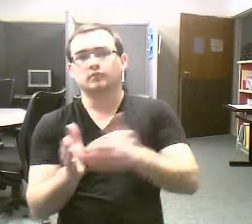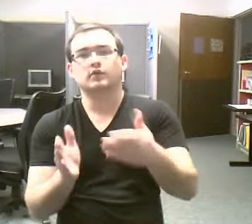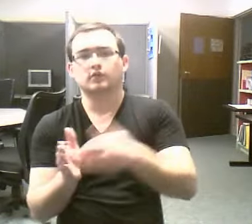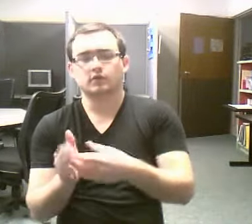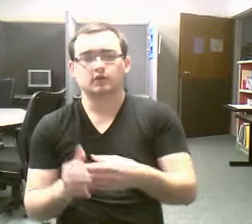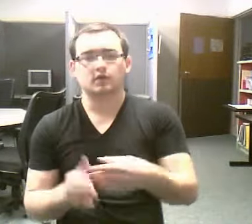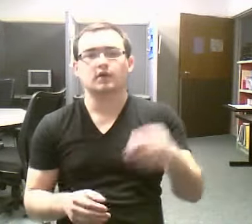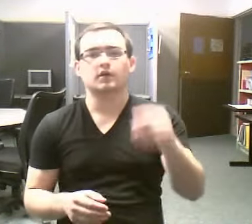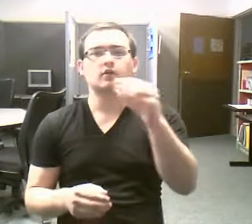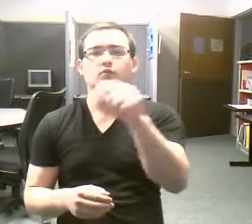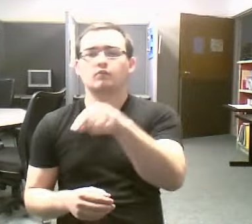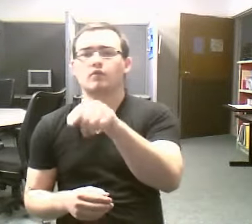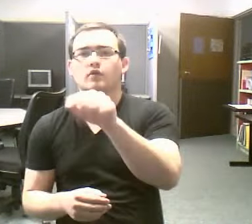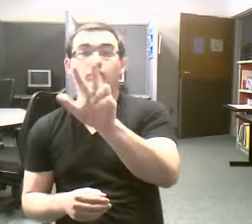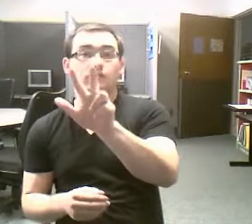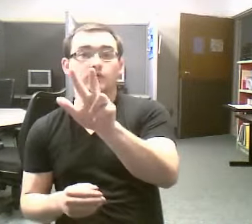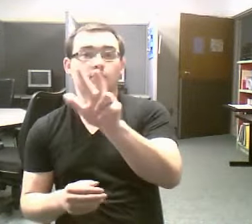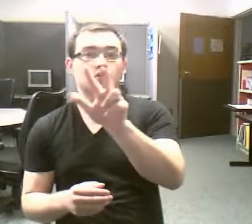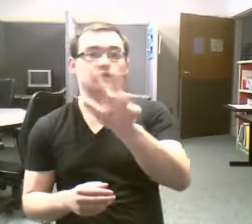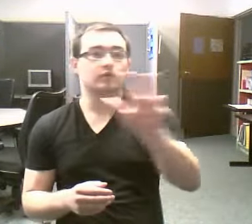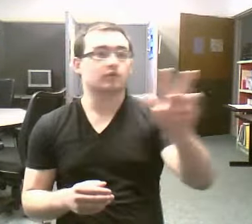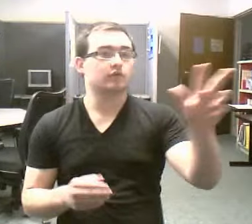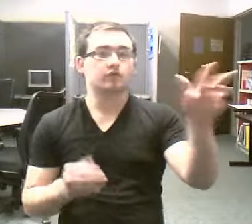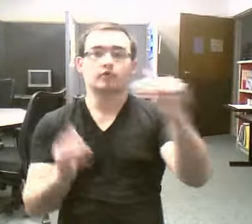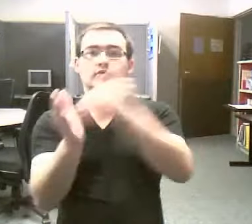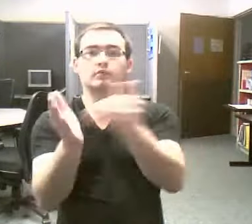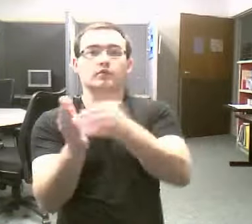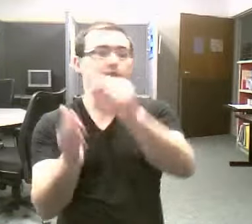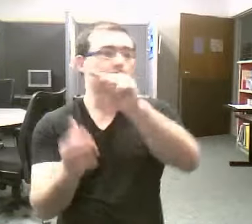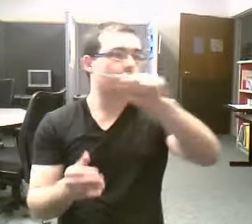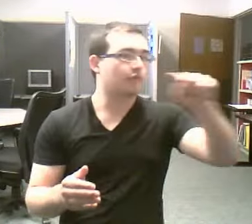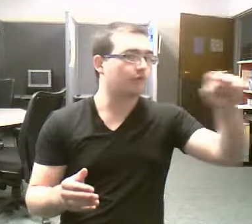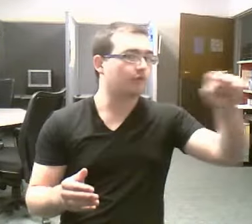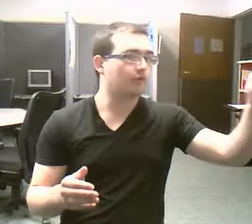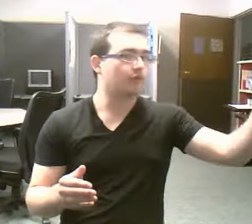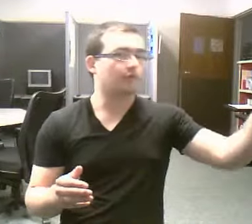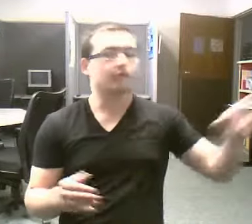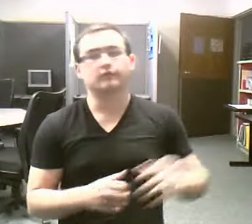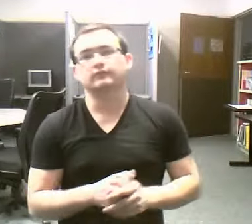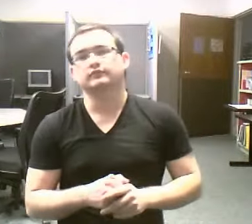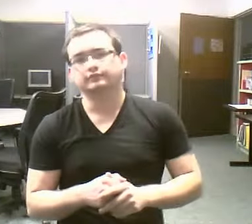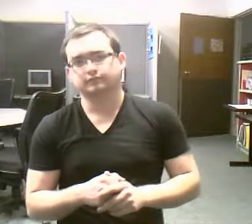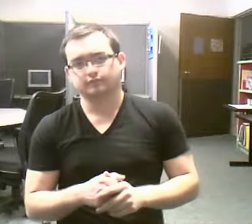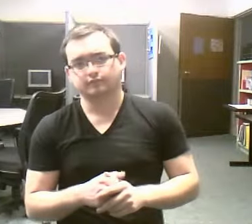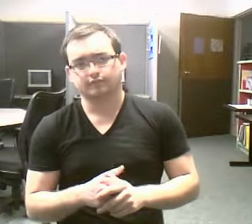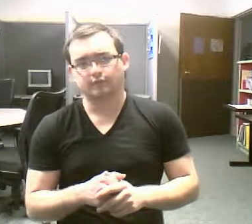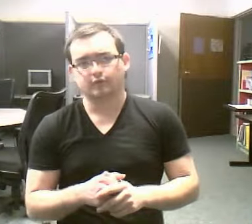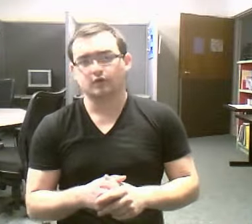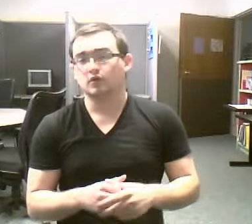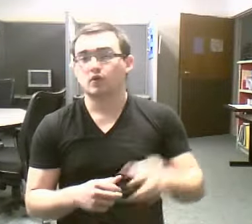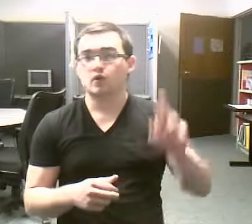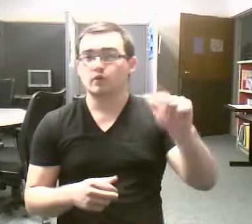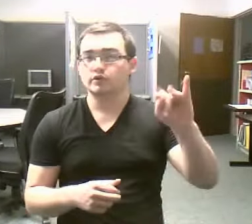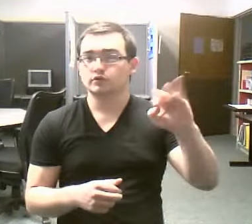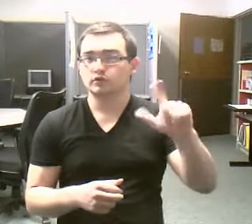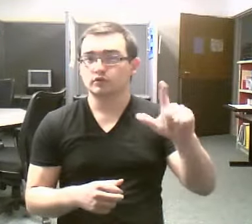repeating. You'll see it often in this course. So rational numbers do a bunch of cool things. They can be written